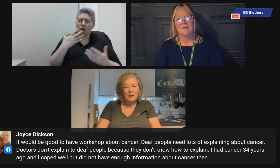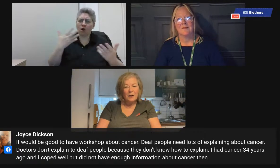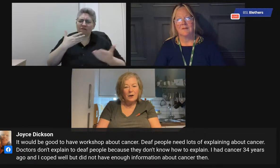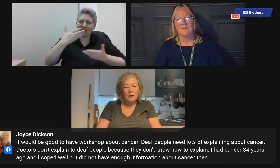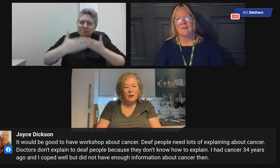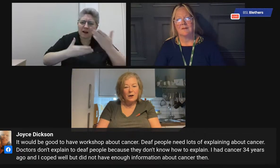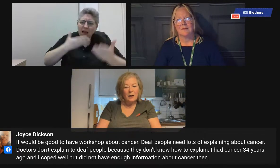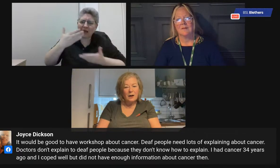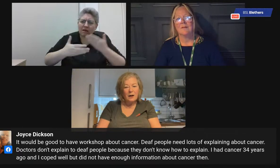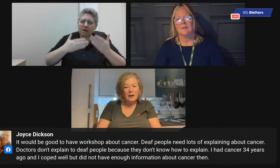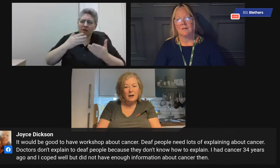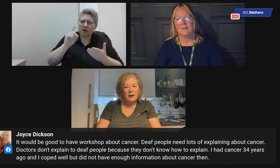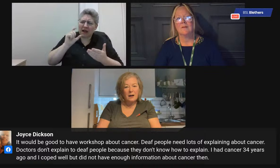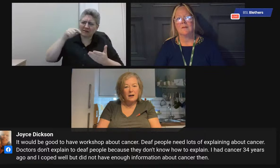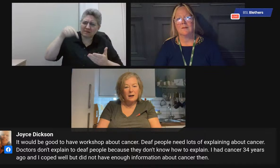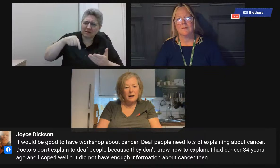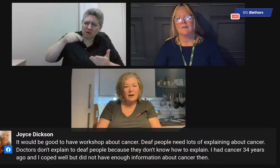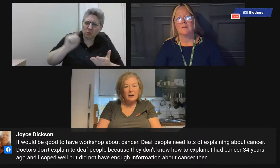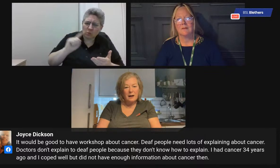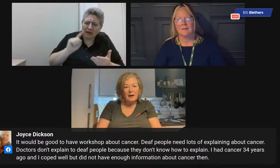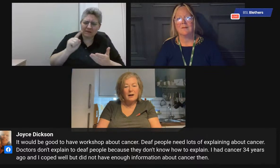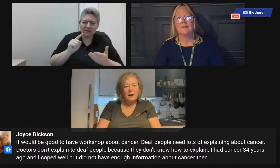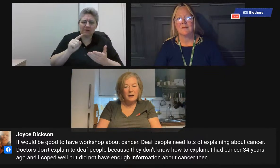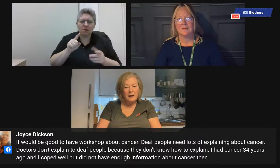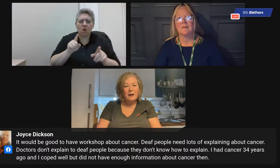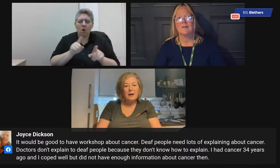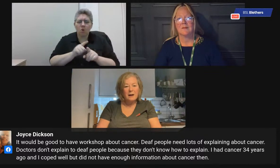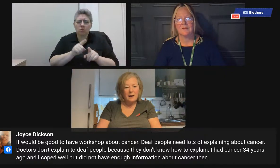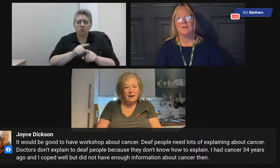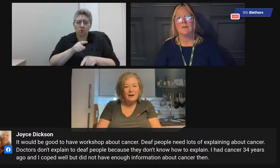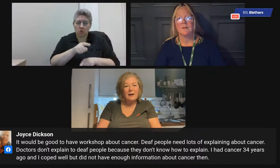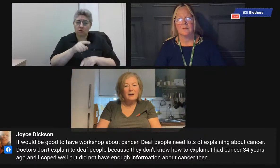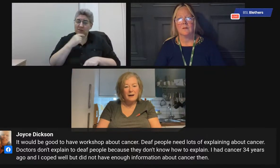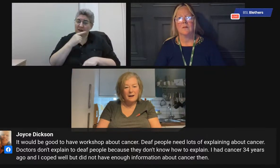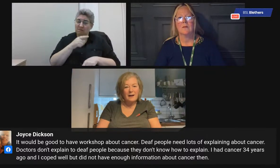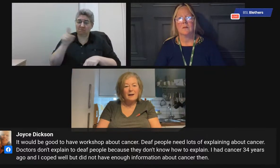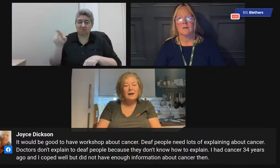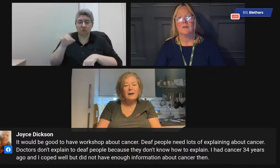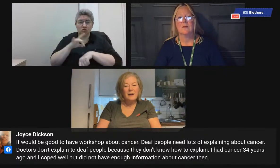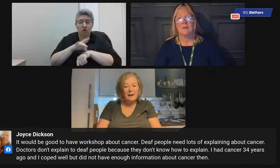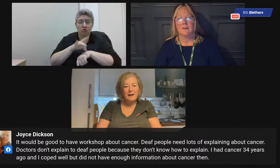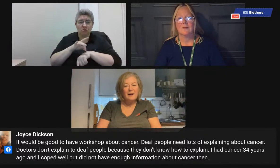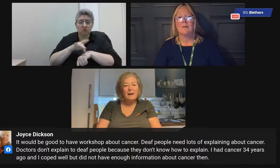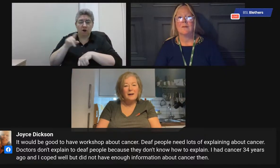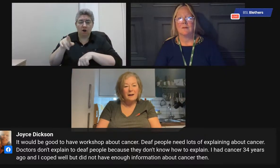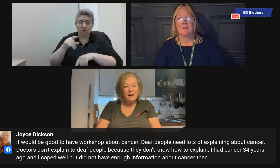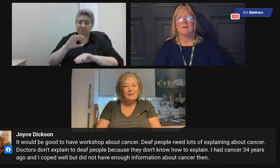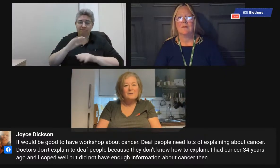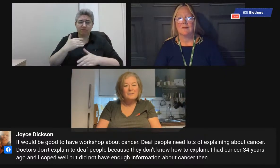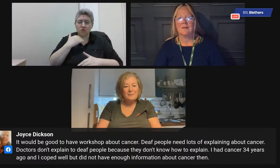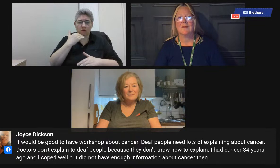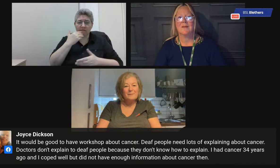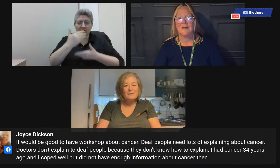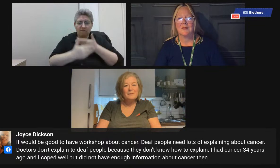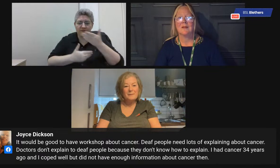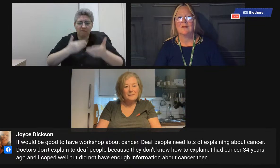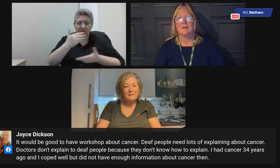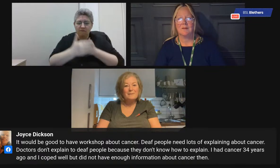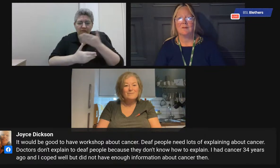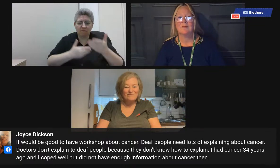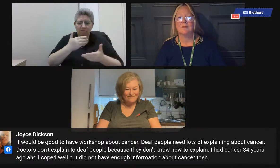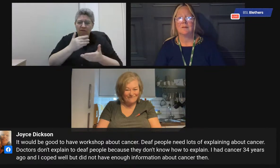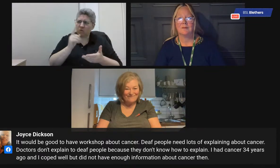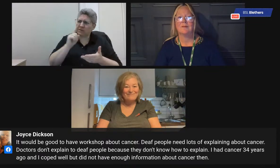about cancer. Deaf people need a lot of explanation around cancer. Doctors don't really